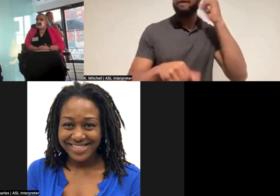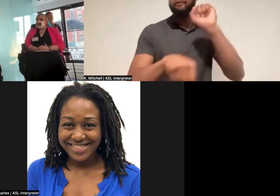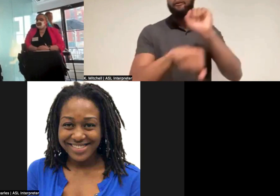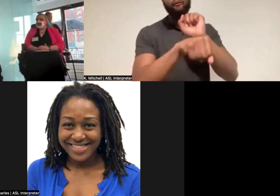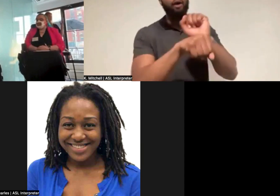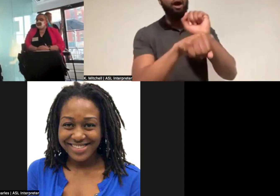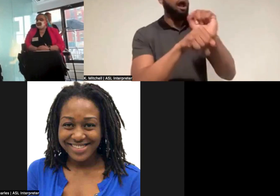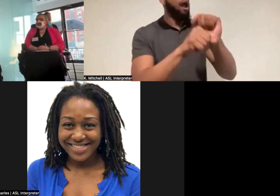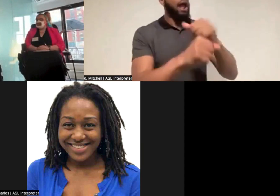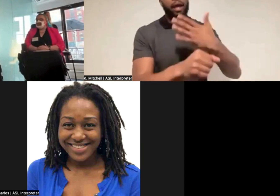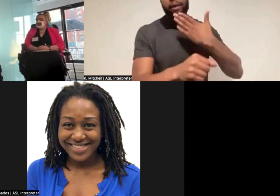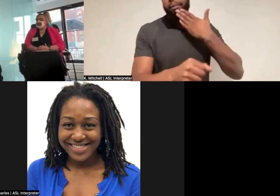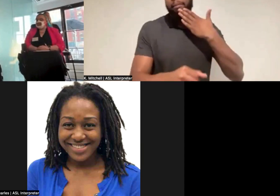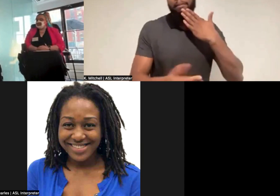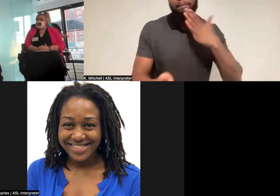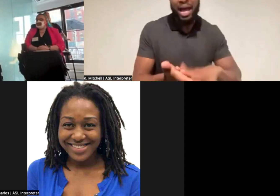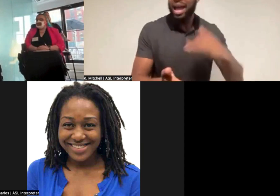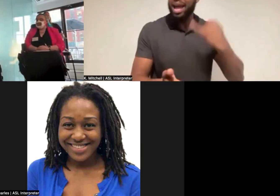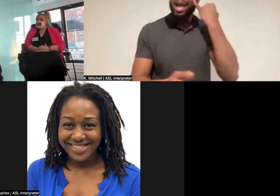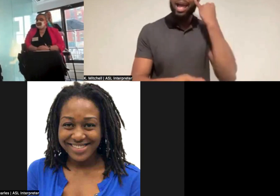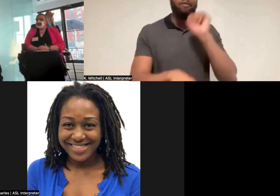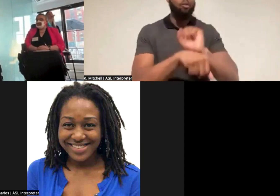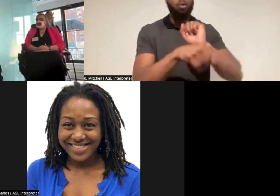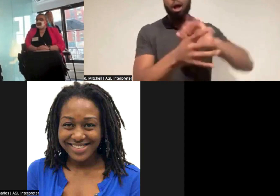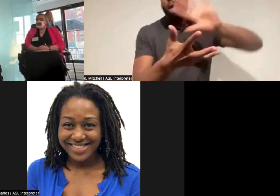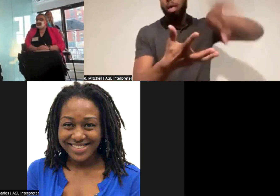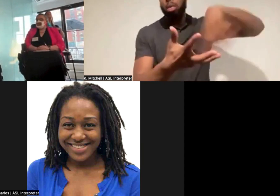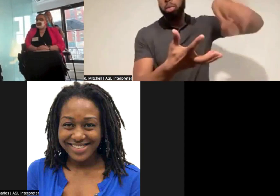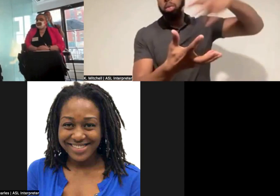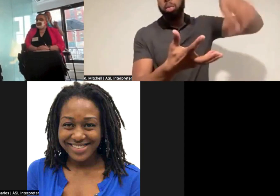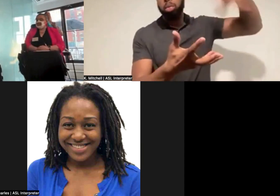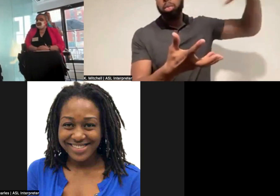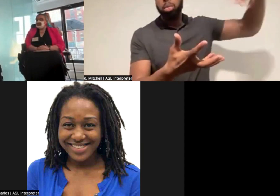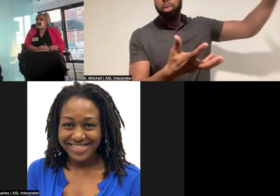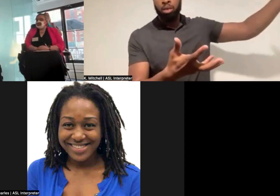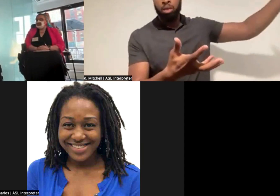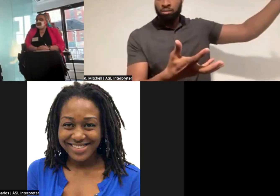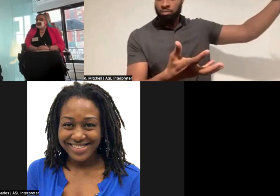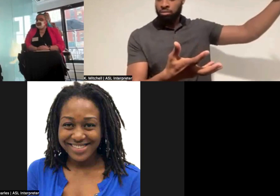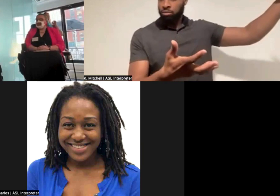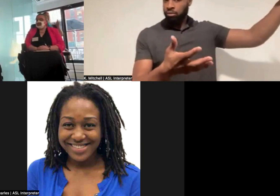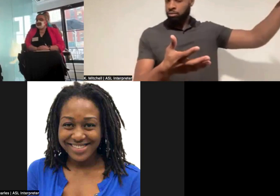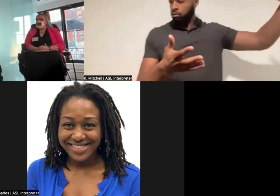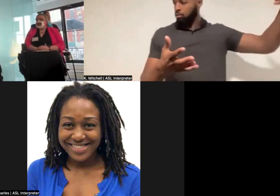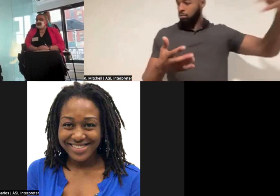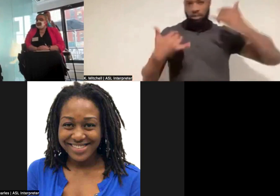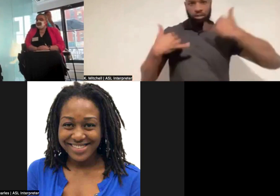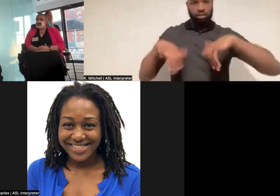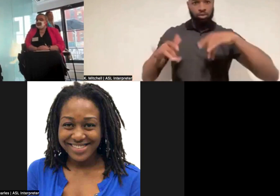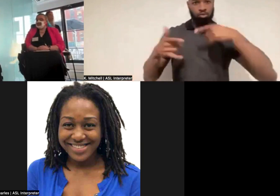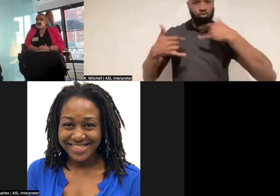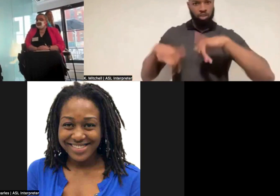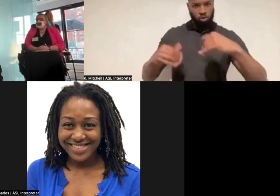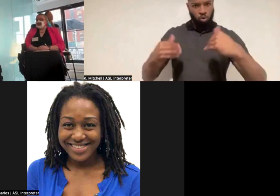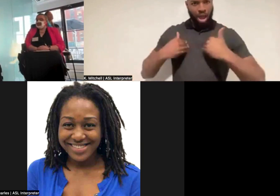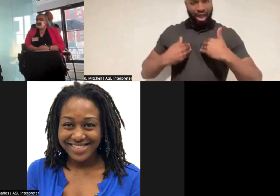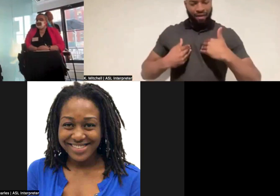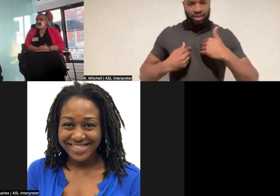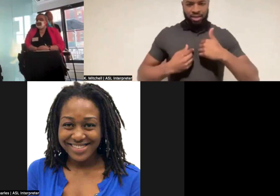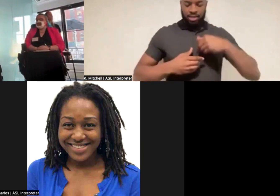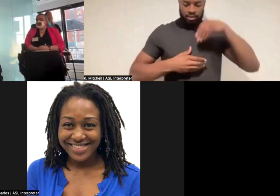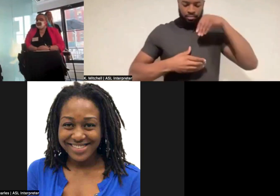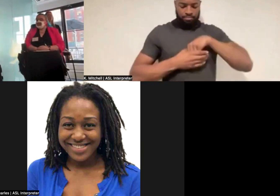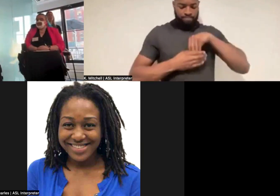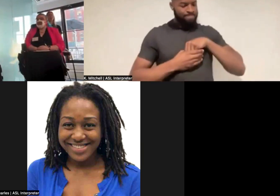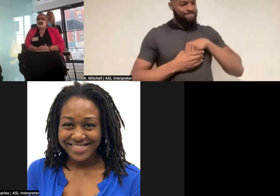sort of spirals after you did stick up for yourself, but you still have that one, you can still say to yourself, like, no, they're just mad because